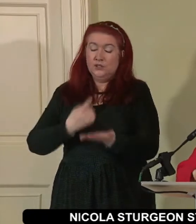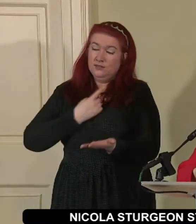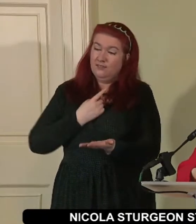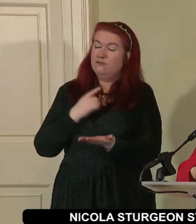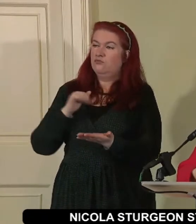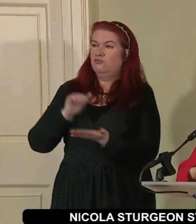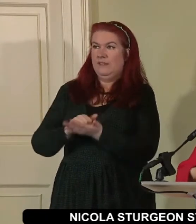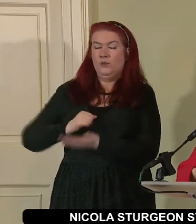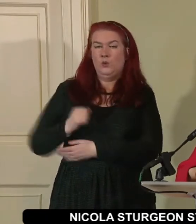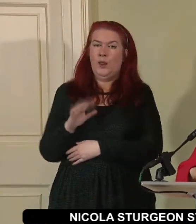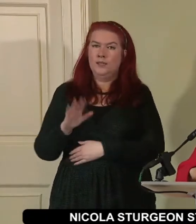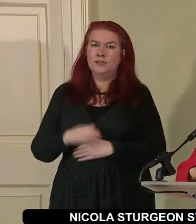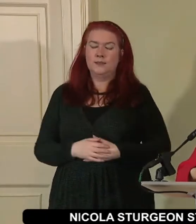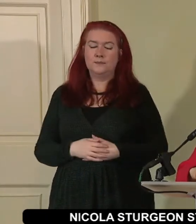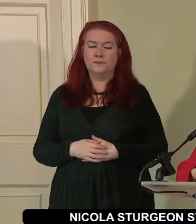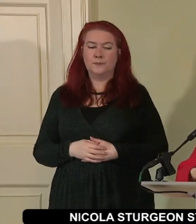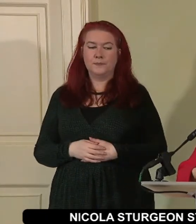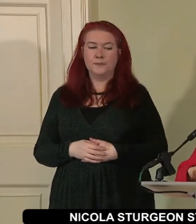country.